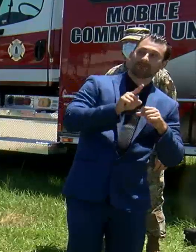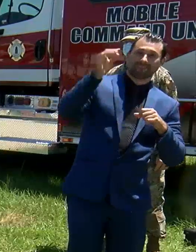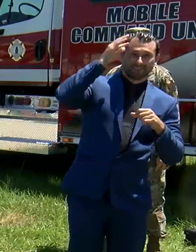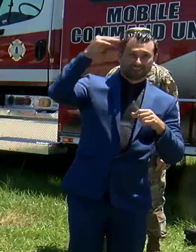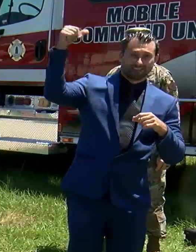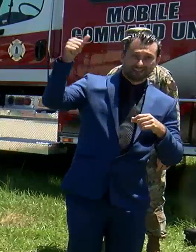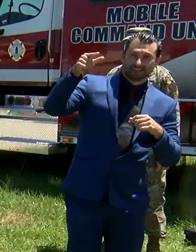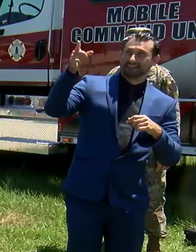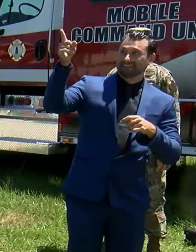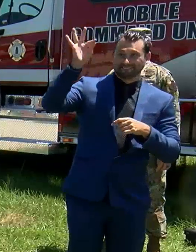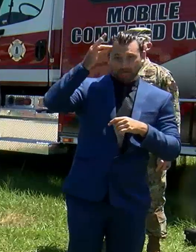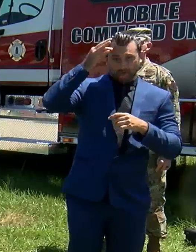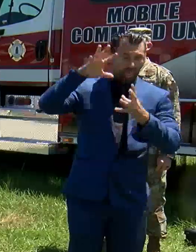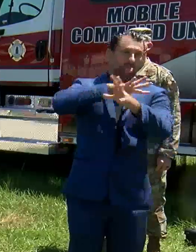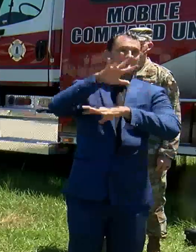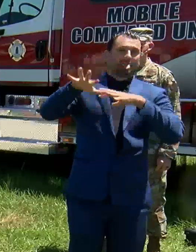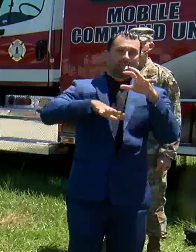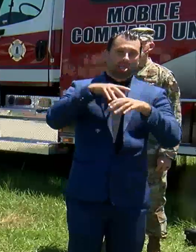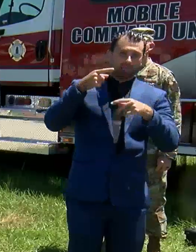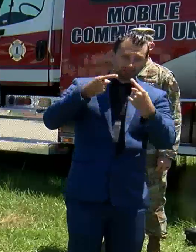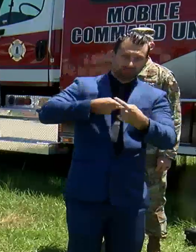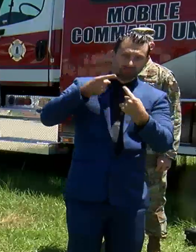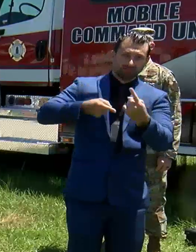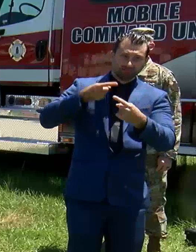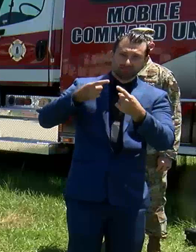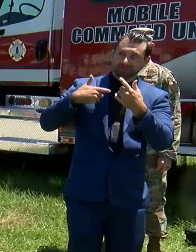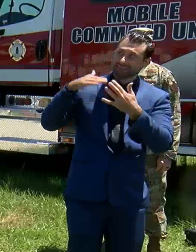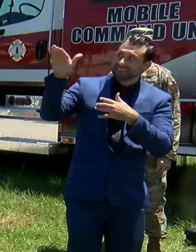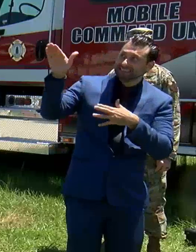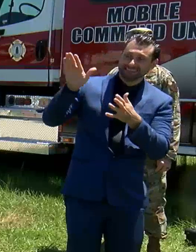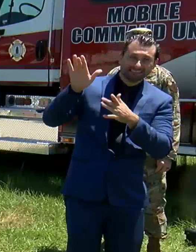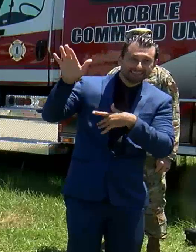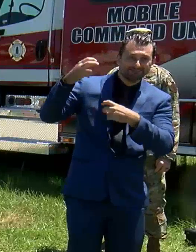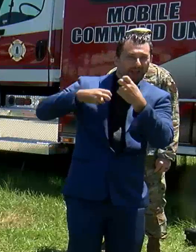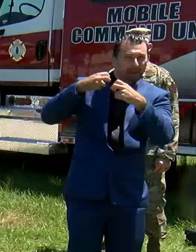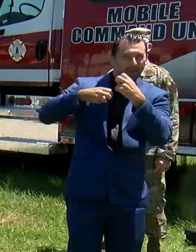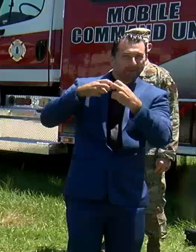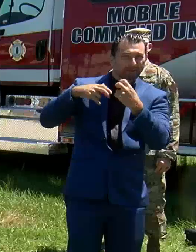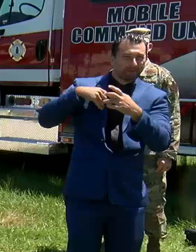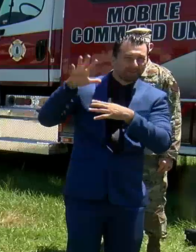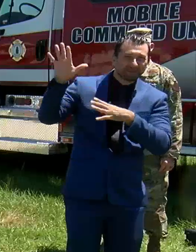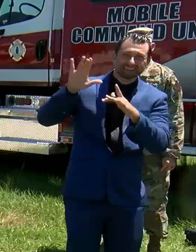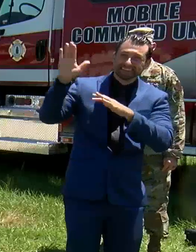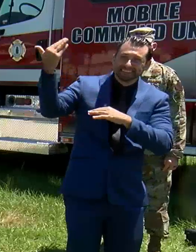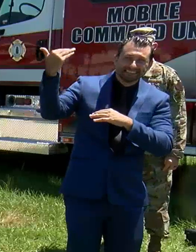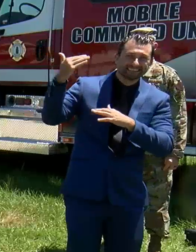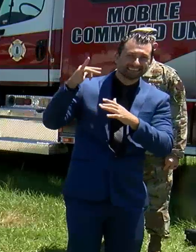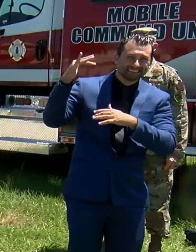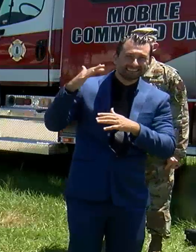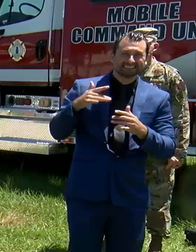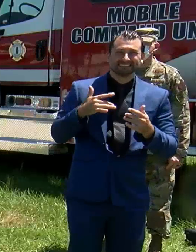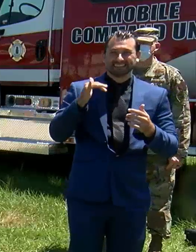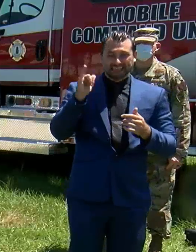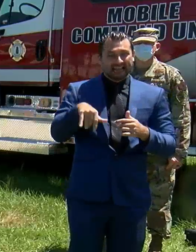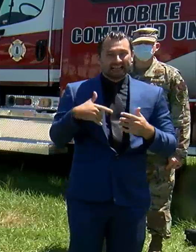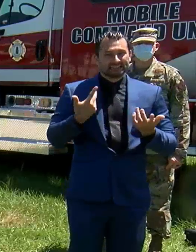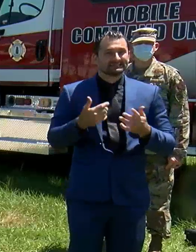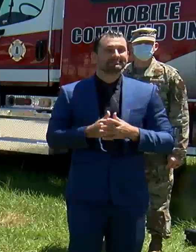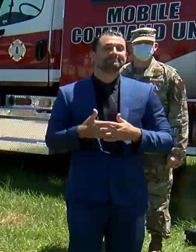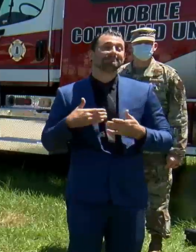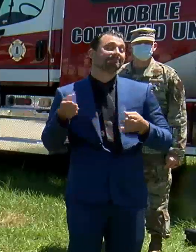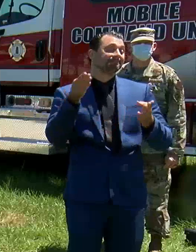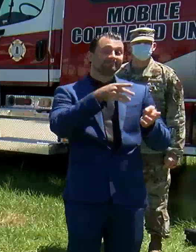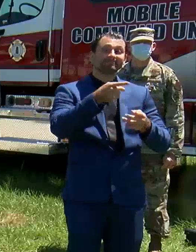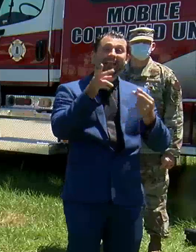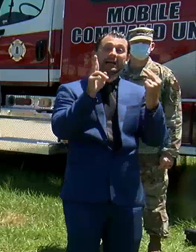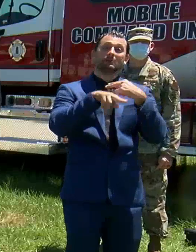law to make sure you have a social security number, some of these things. So we were able to work with Highway Safety, who's got a lot of this information, and they've